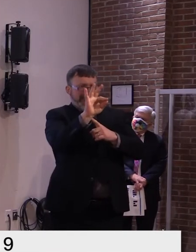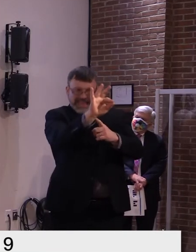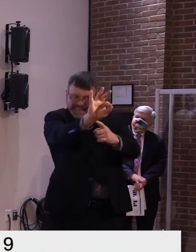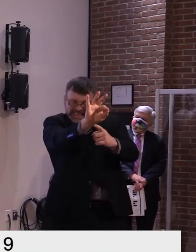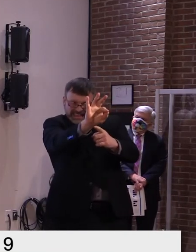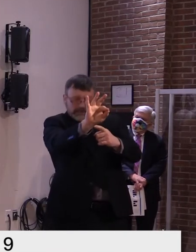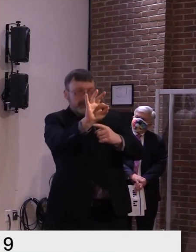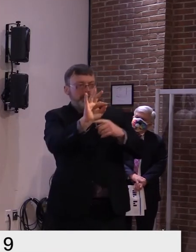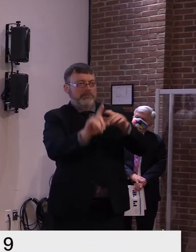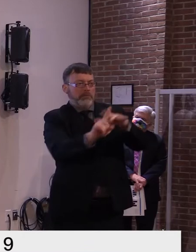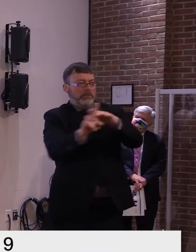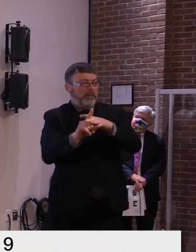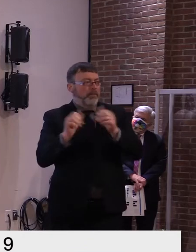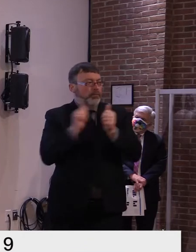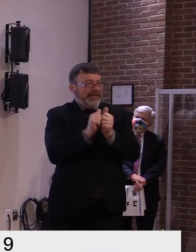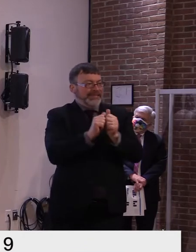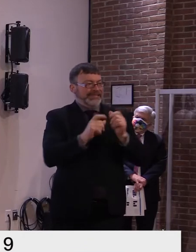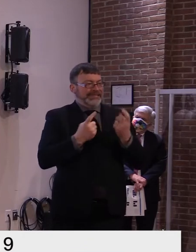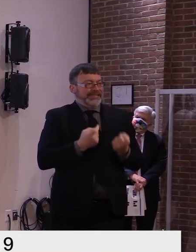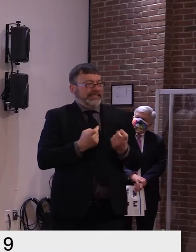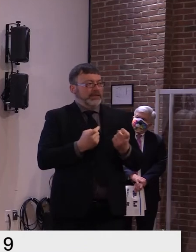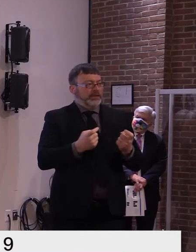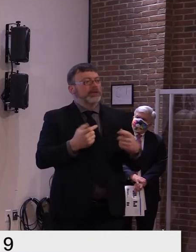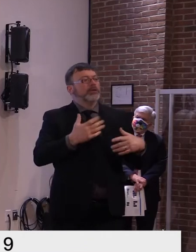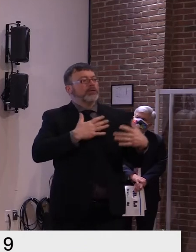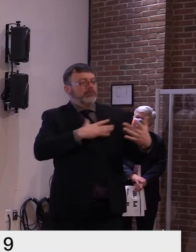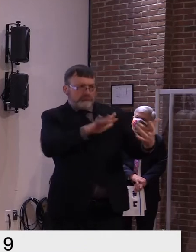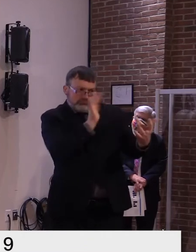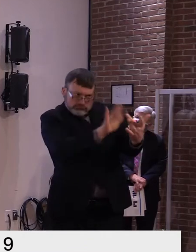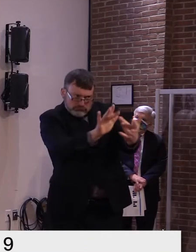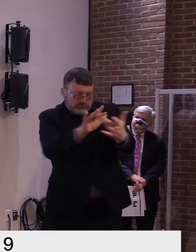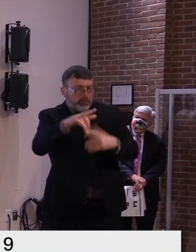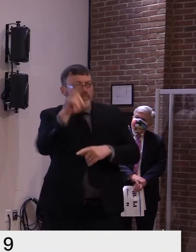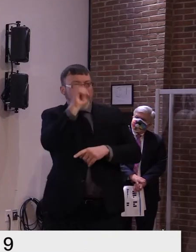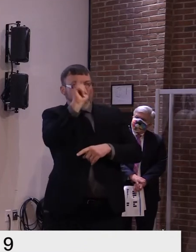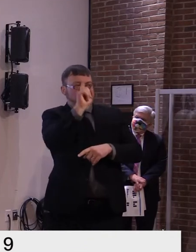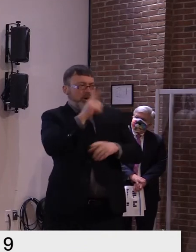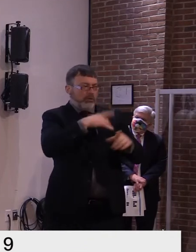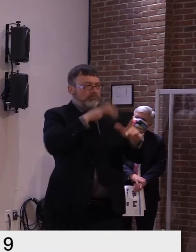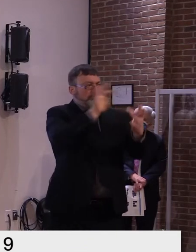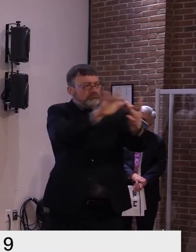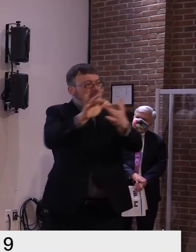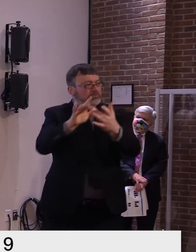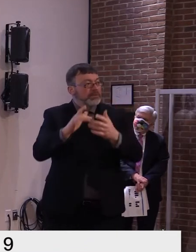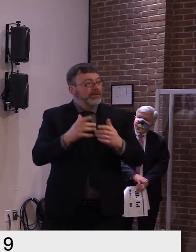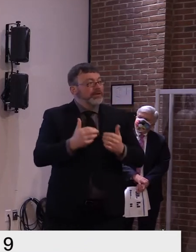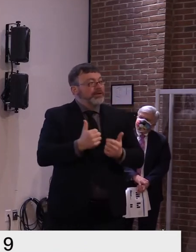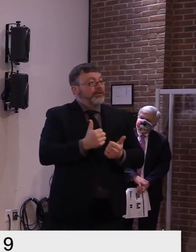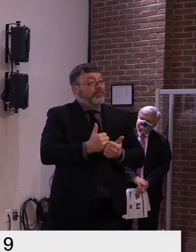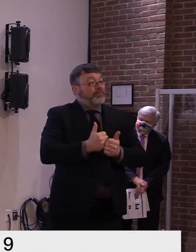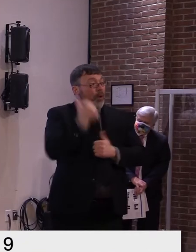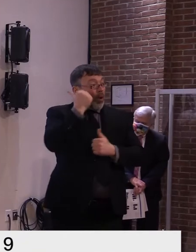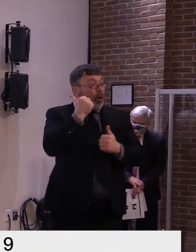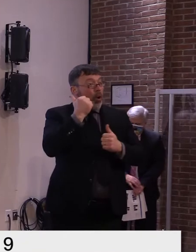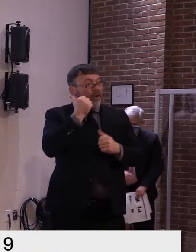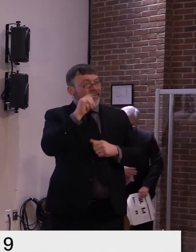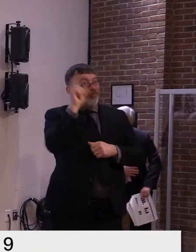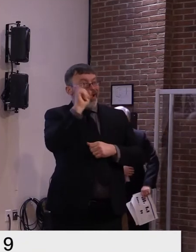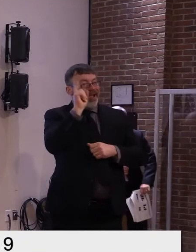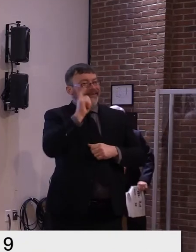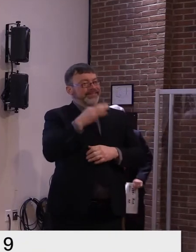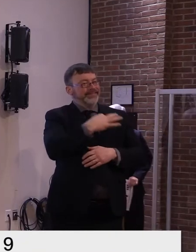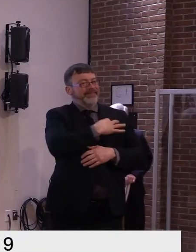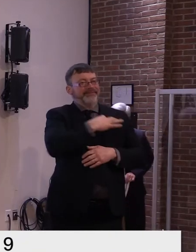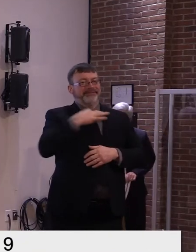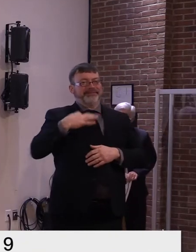at ski areas. The majority of those are actually employees, just like we see at other workplaces